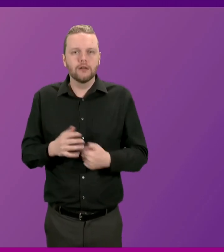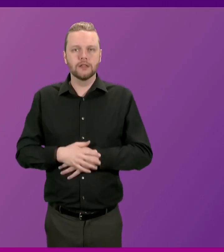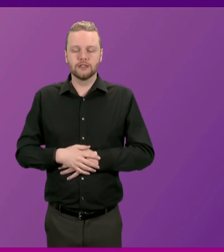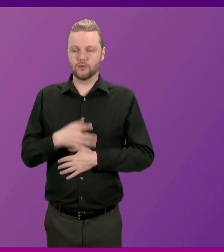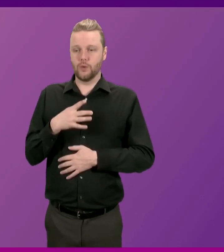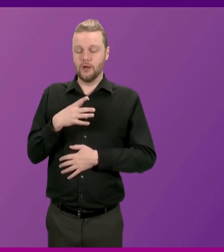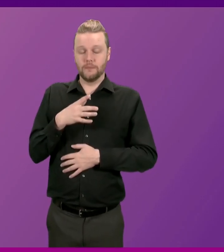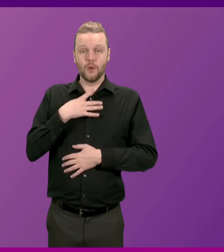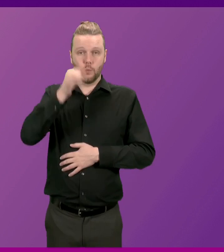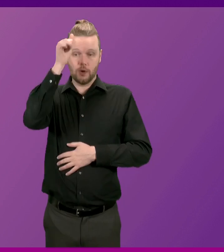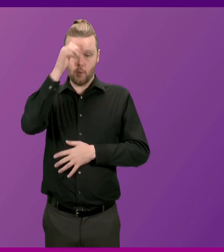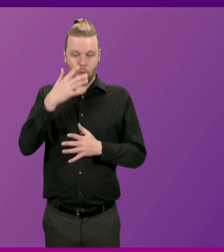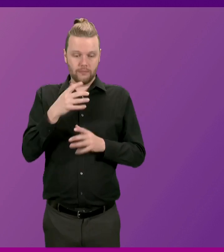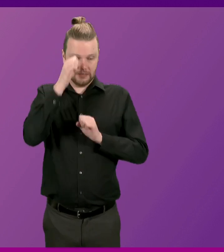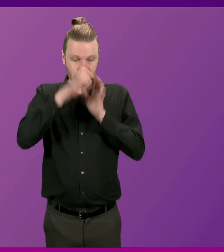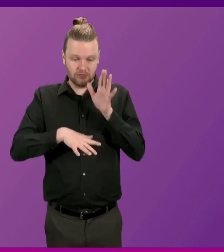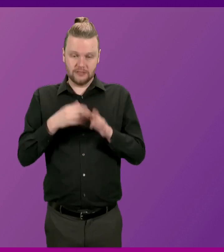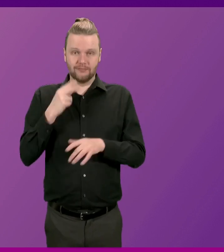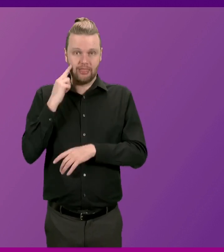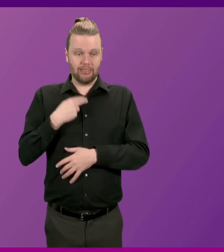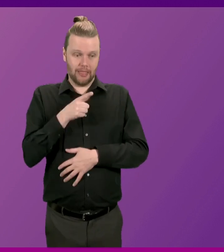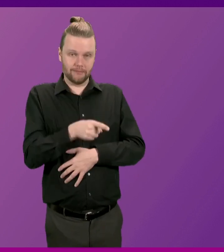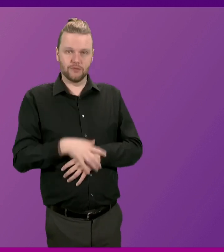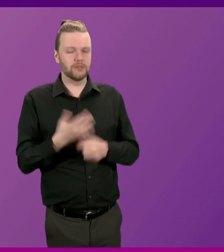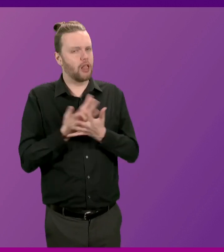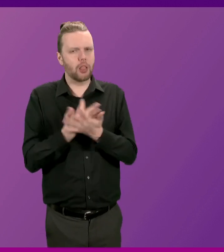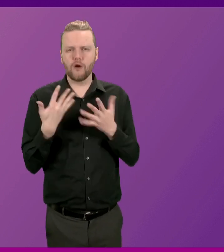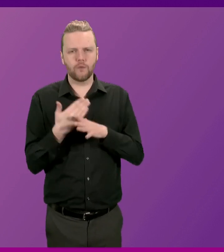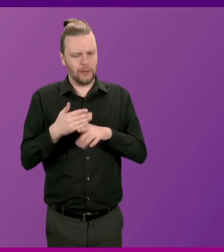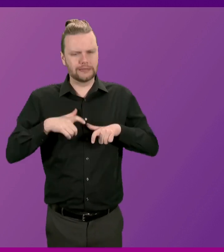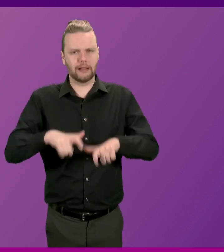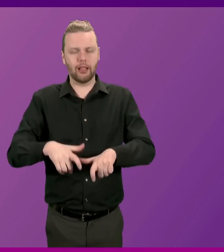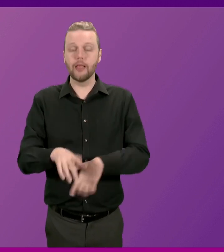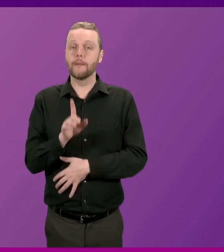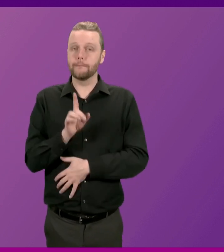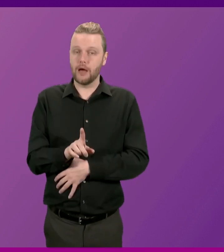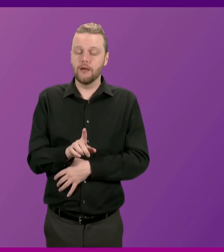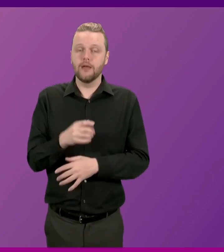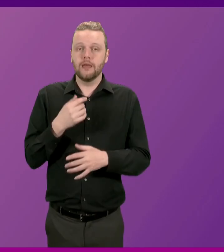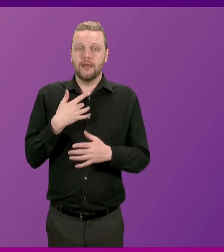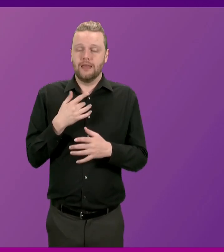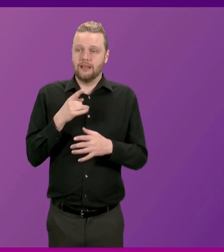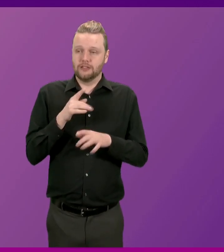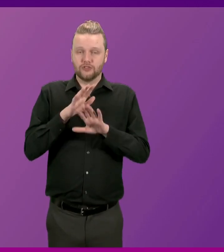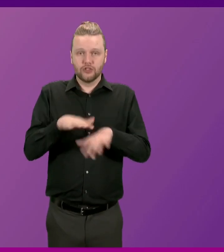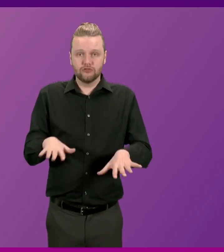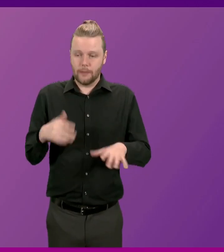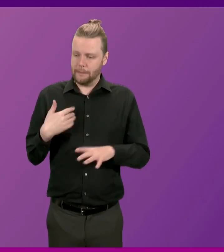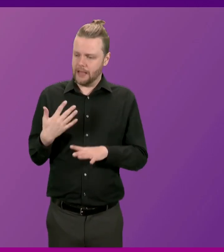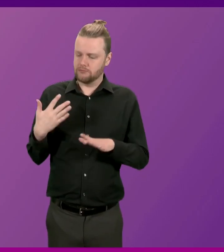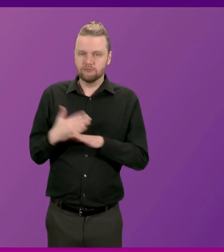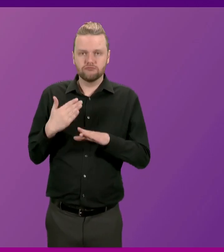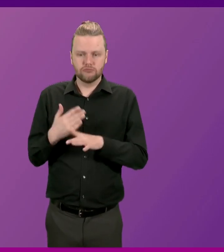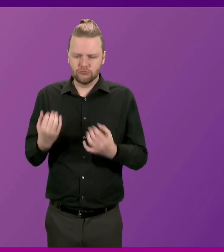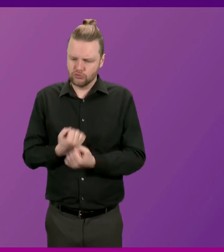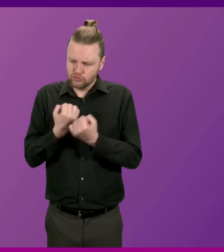the experiences of children of deaf adults. So I think we've got a lot of work to do, but also these children were acting really strongly